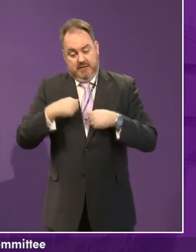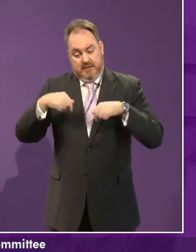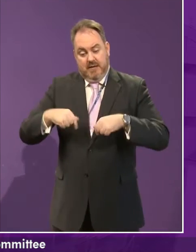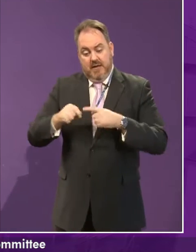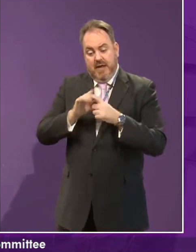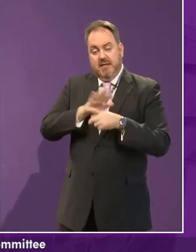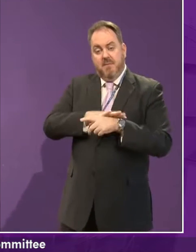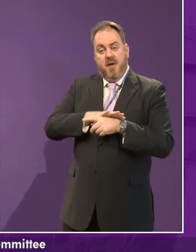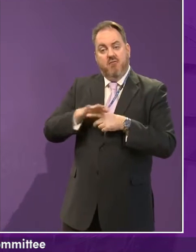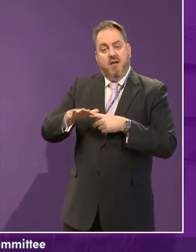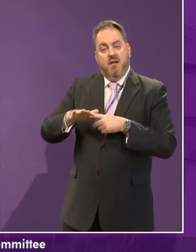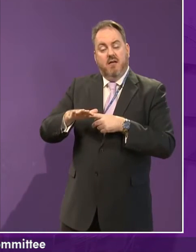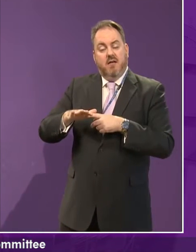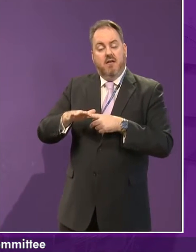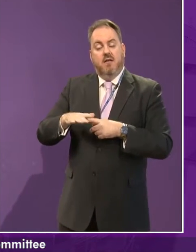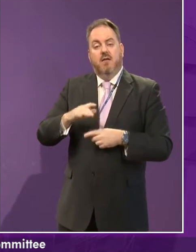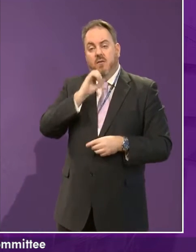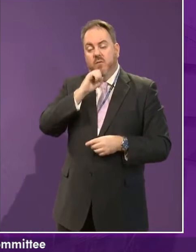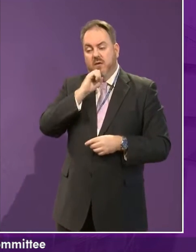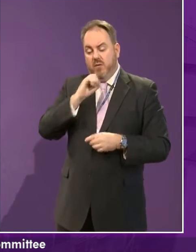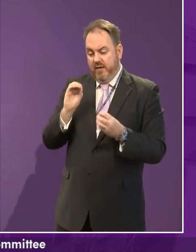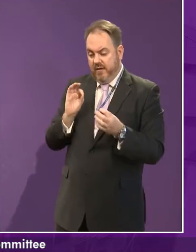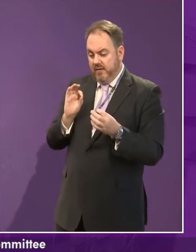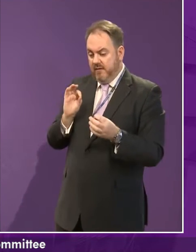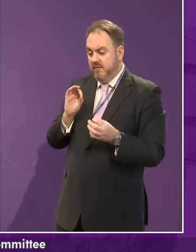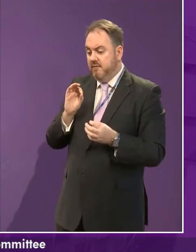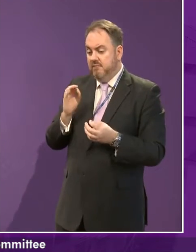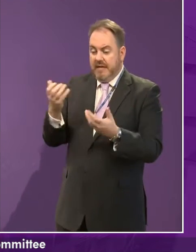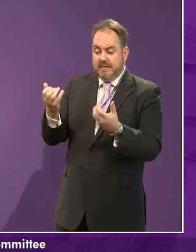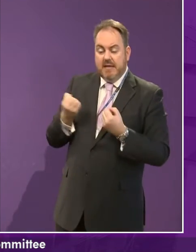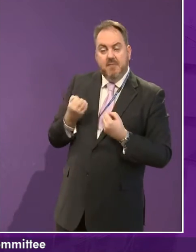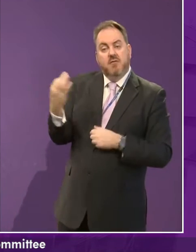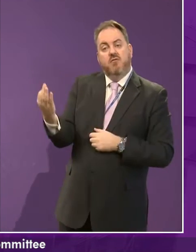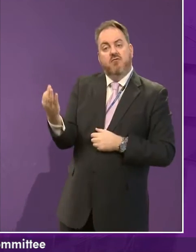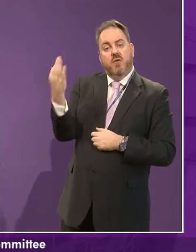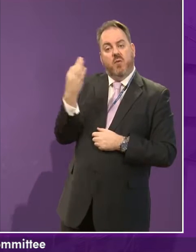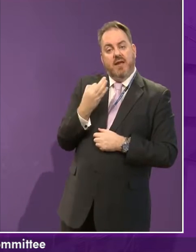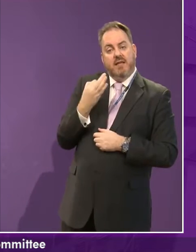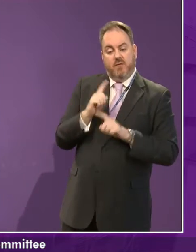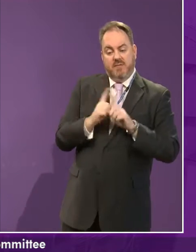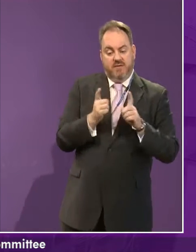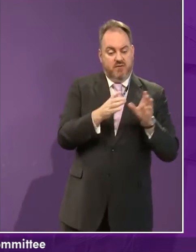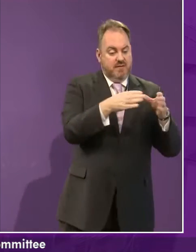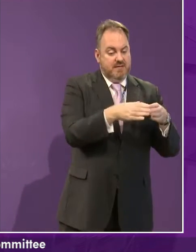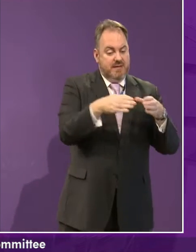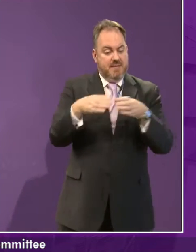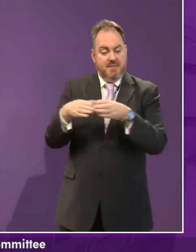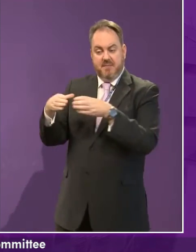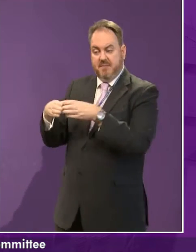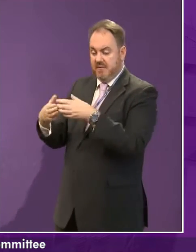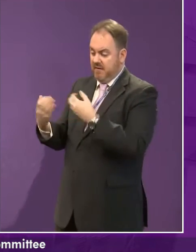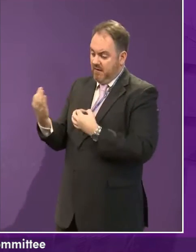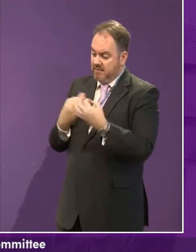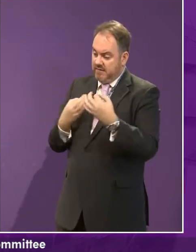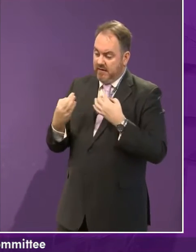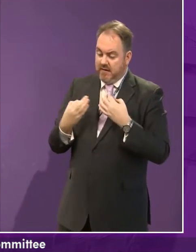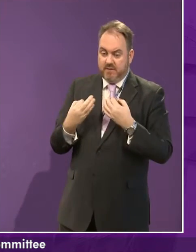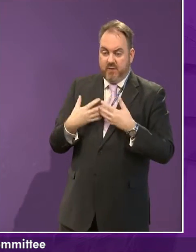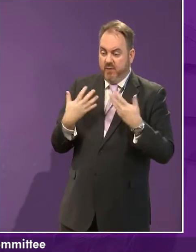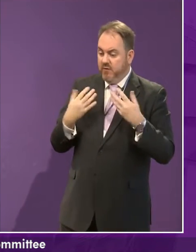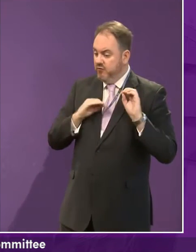We'll do tailor-made training for individual schools on request, and impairment-specific range of